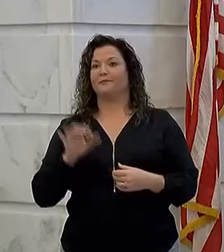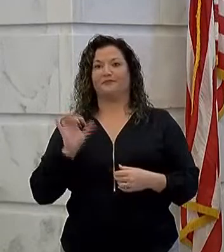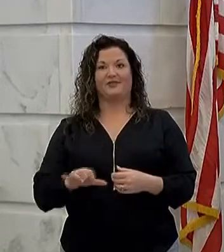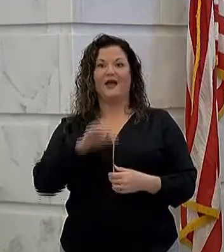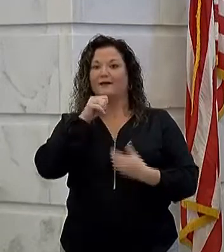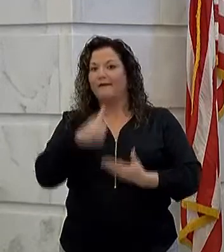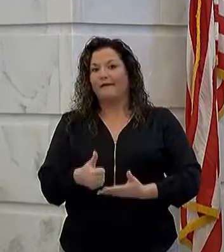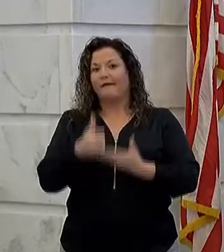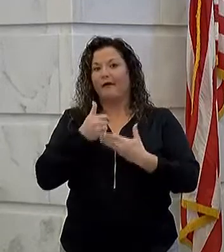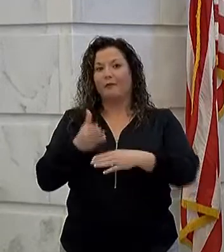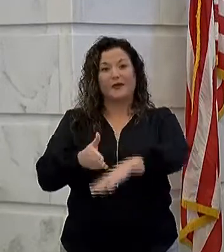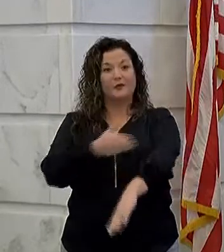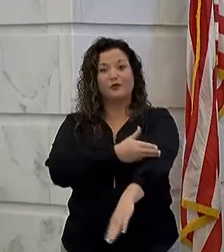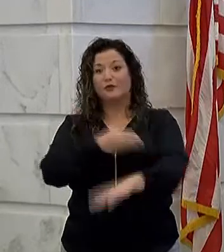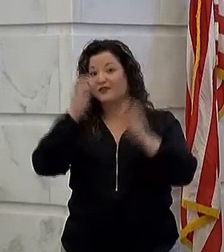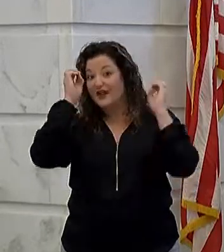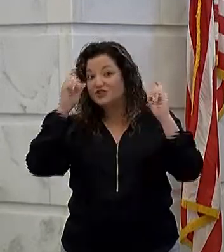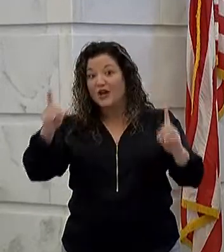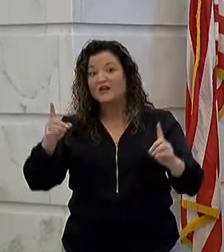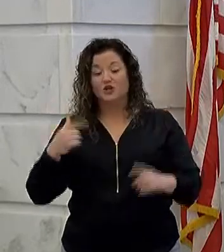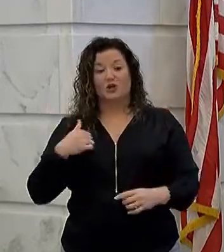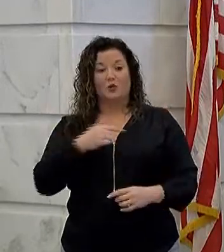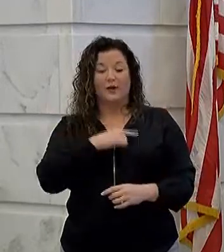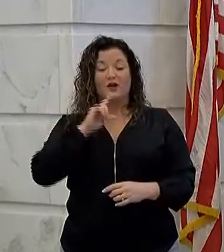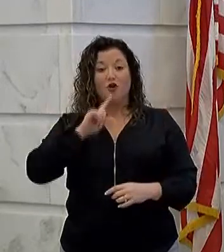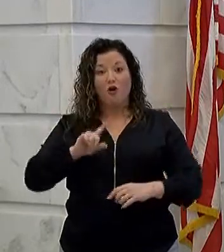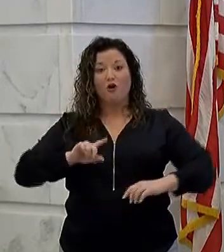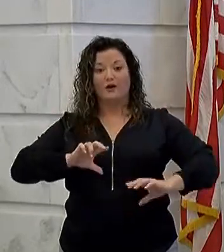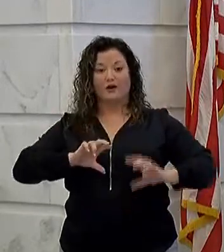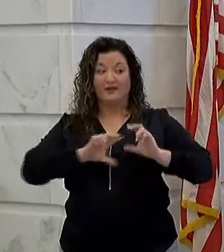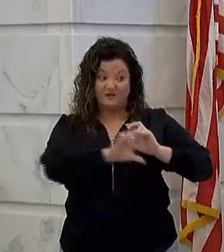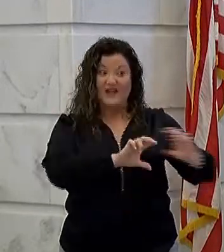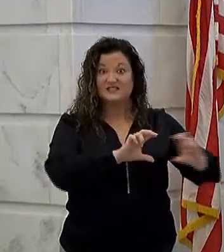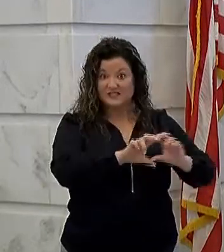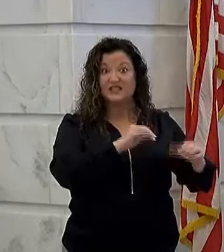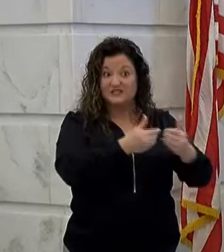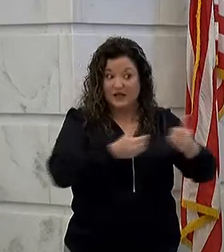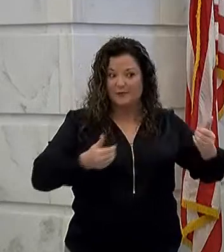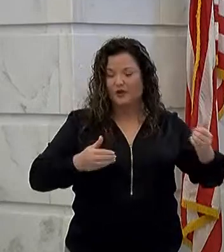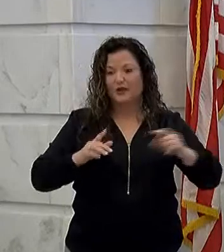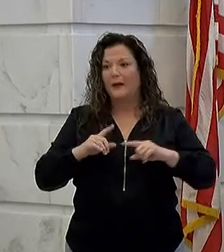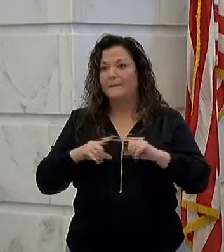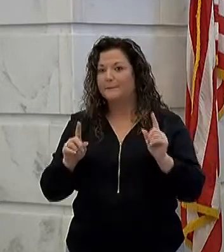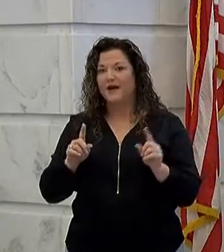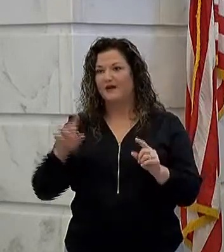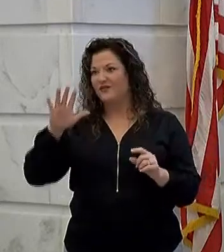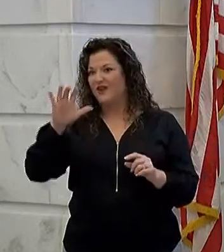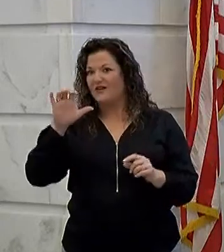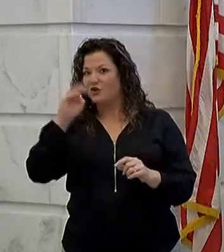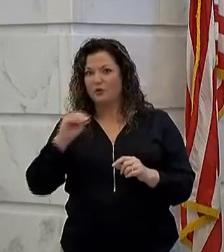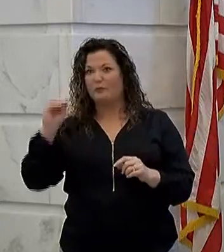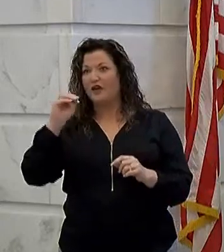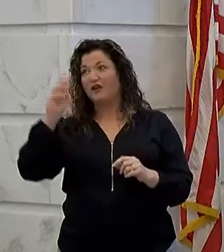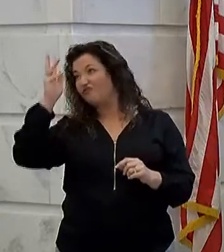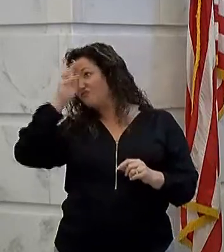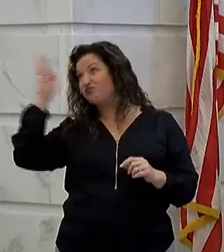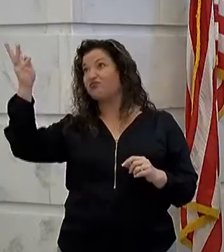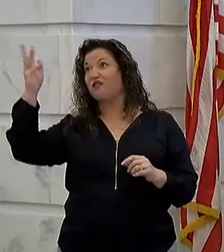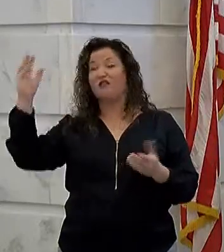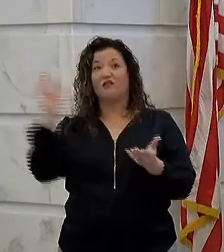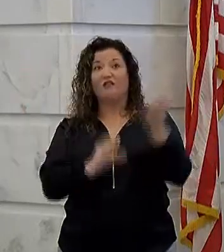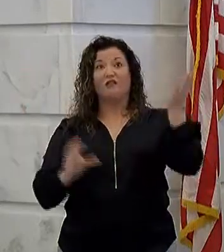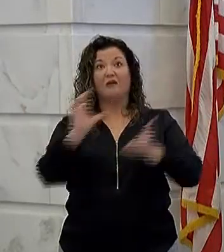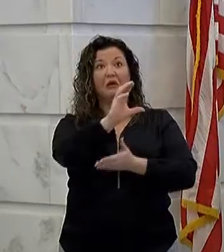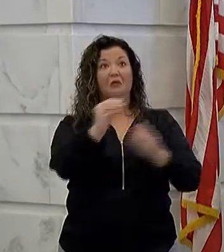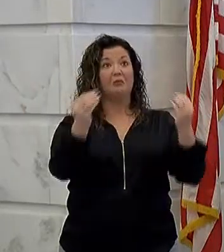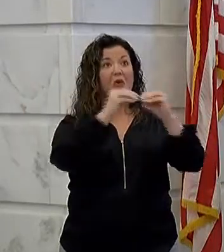to improve education. We are investing in those separately, but let's don't take $500 million arbitrarily and say, let's put it in more